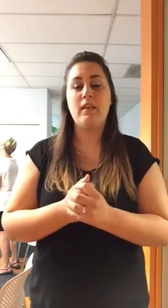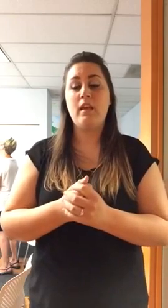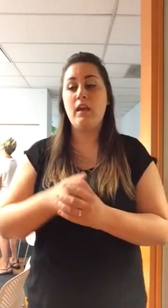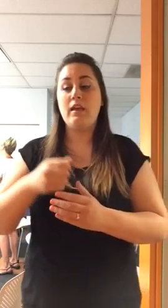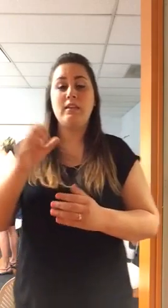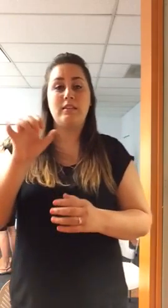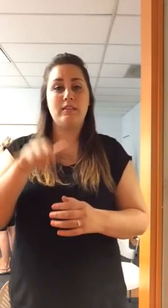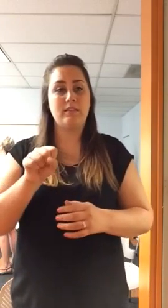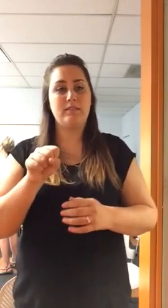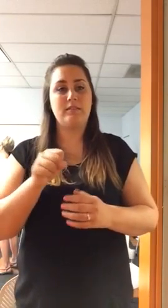Yeah, what else? They